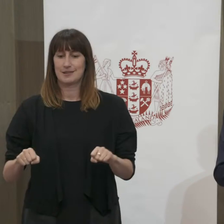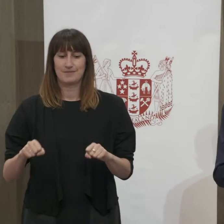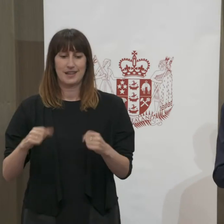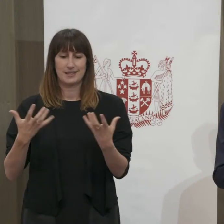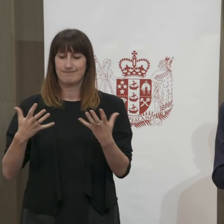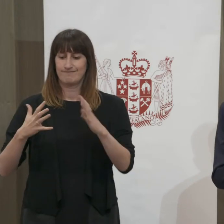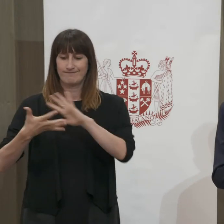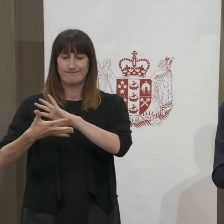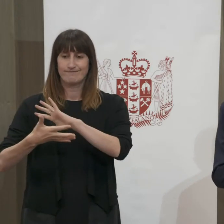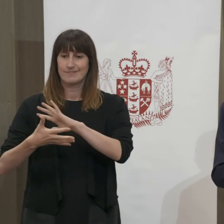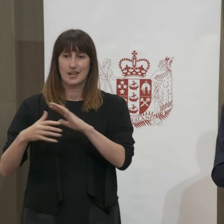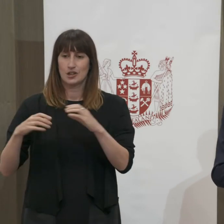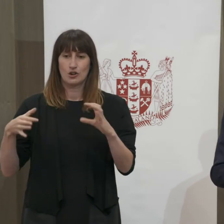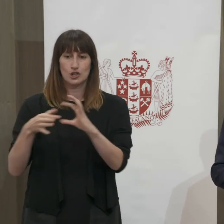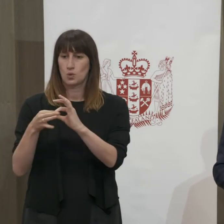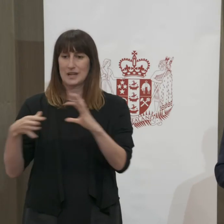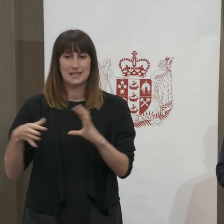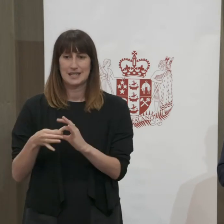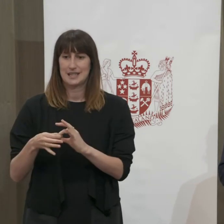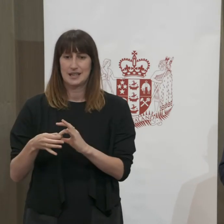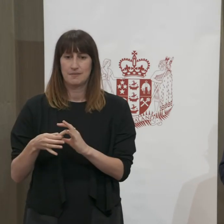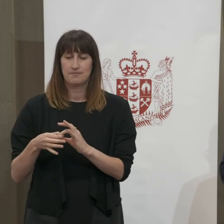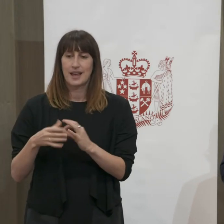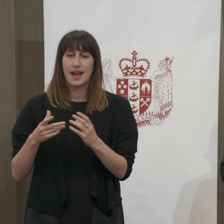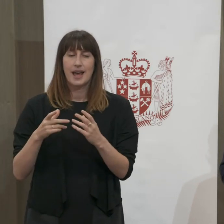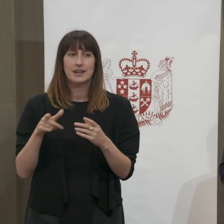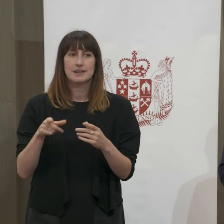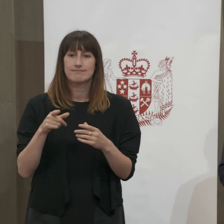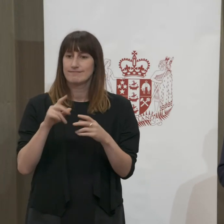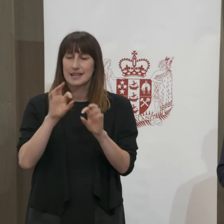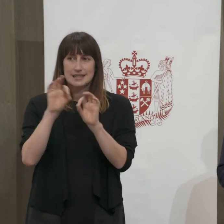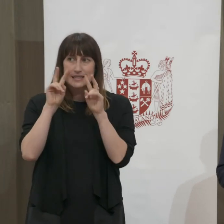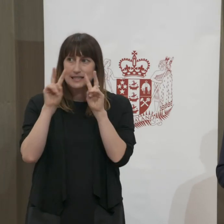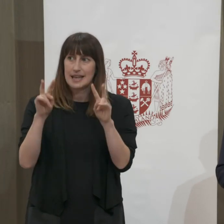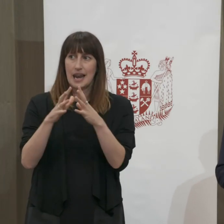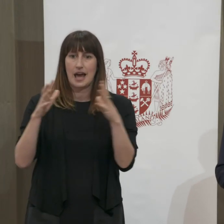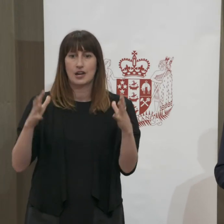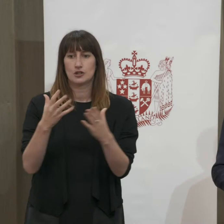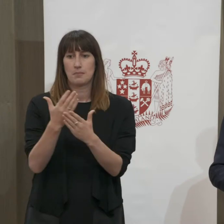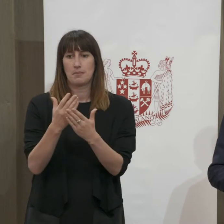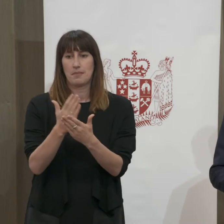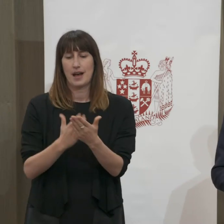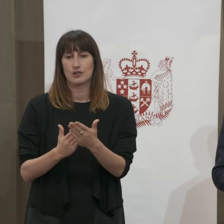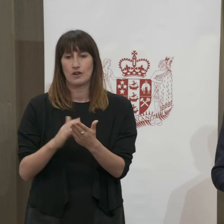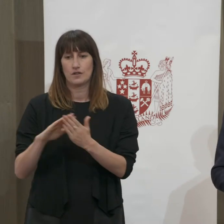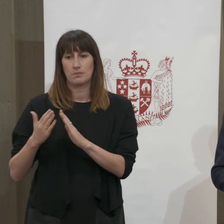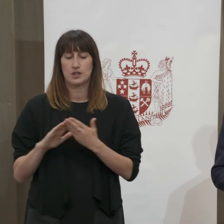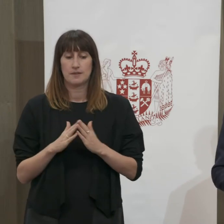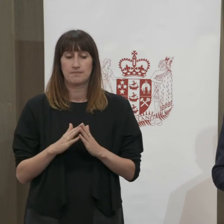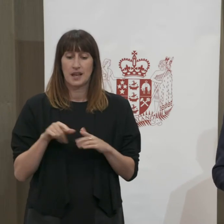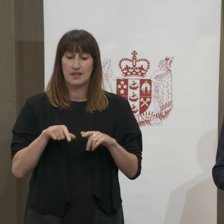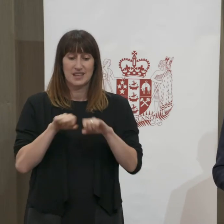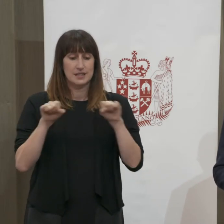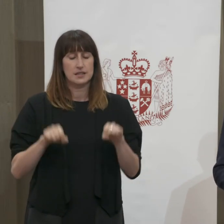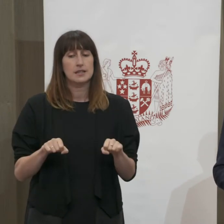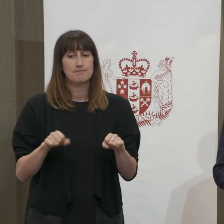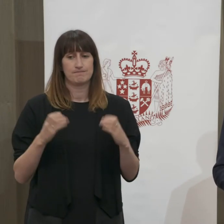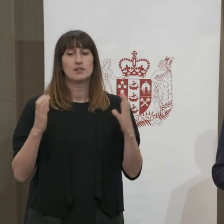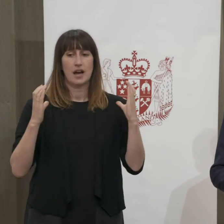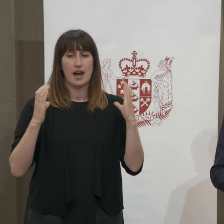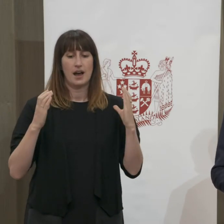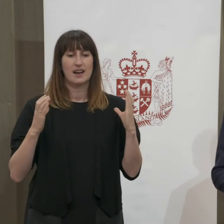and that simply does not see the needs of large parts of the community. It's also a system under stress.